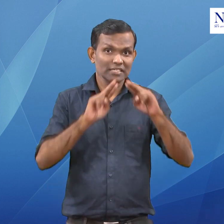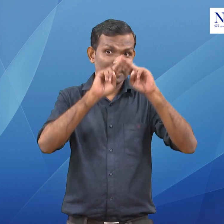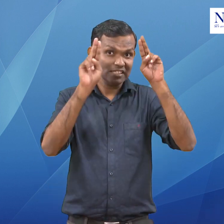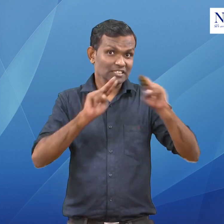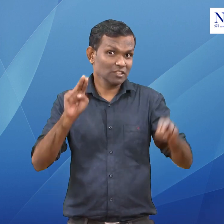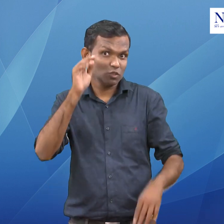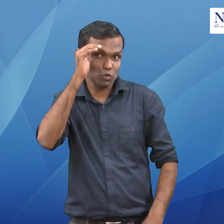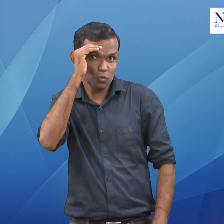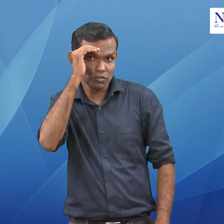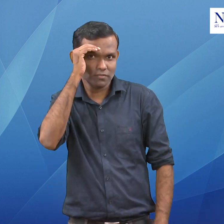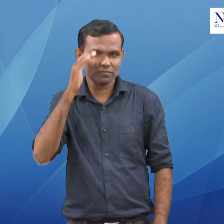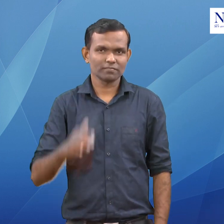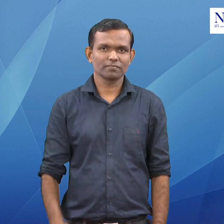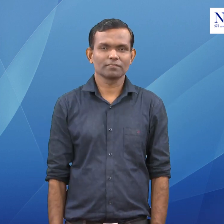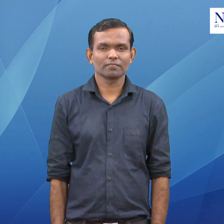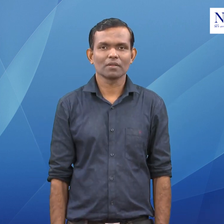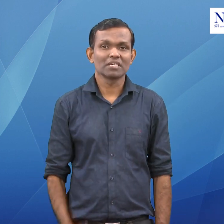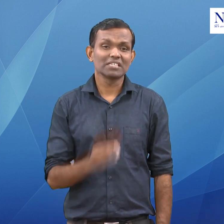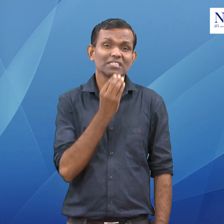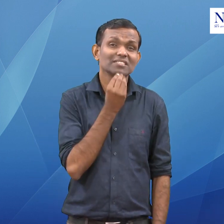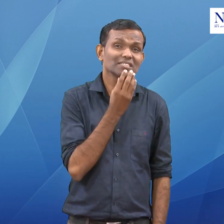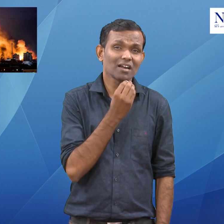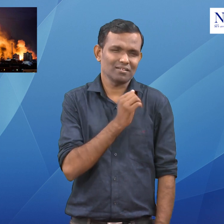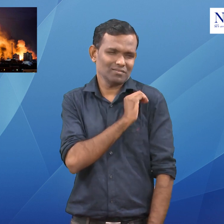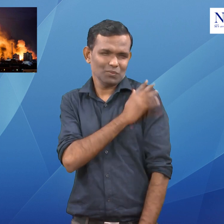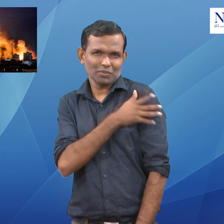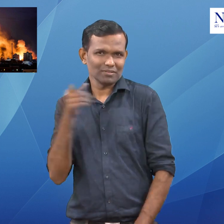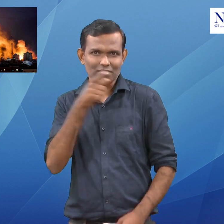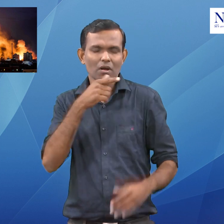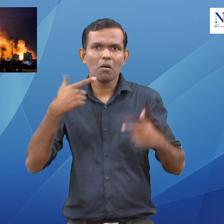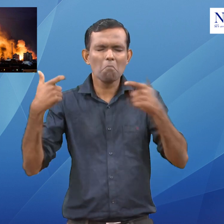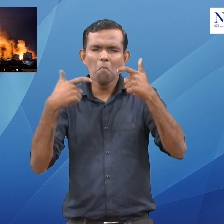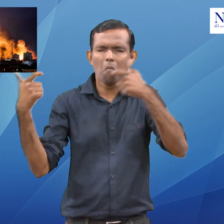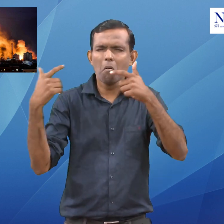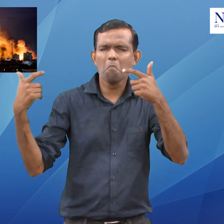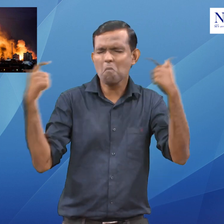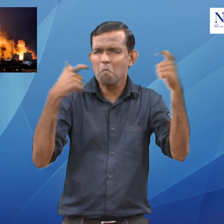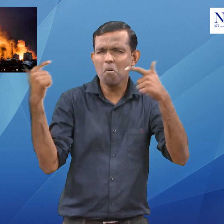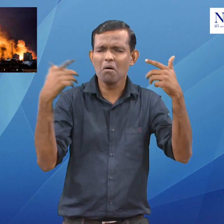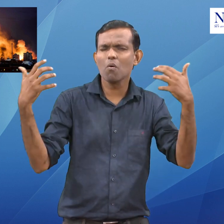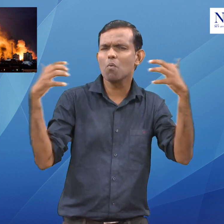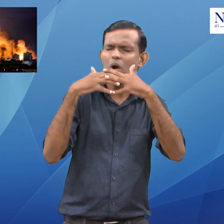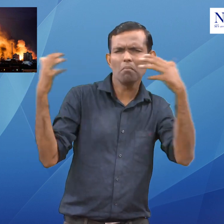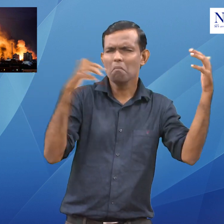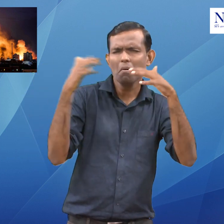Over to international news. Israel imposed a total siege on the Gaza Strip and cut off the water supply as it